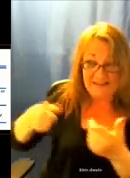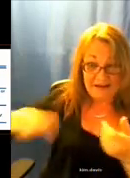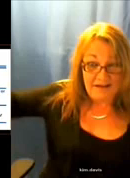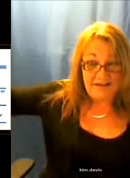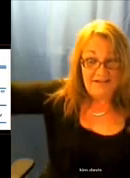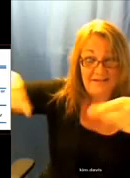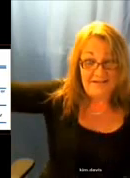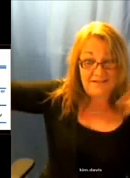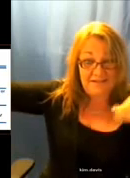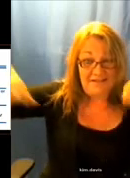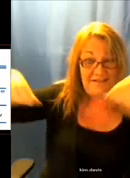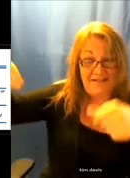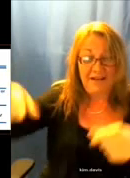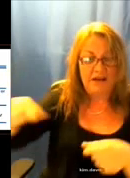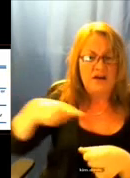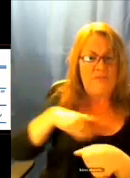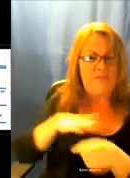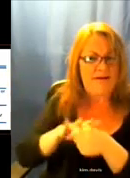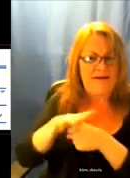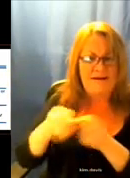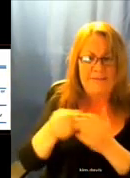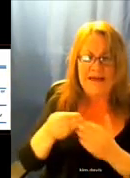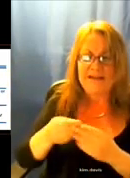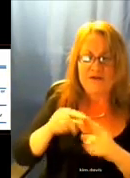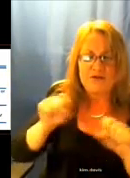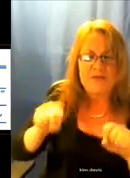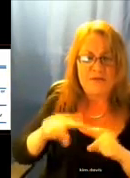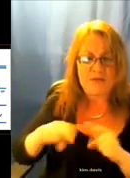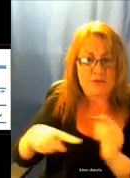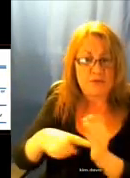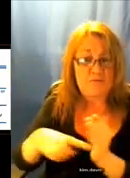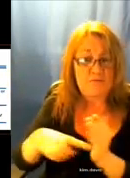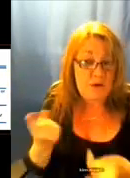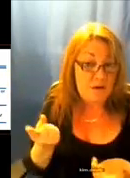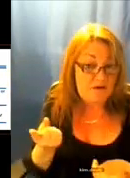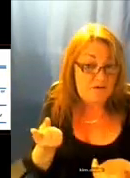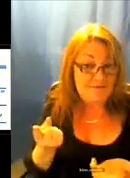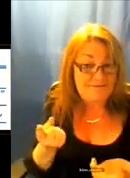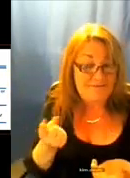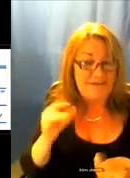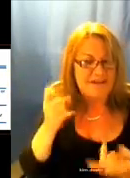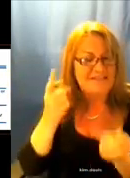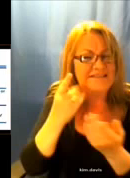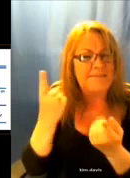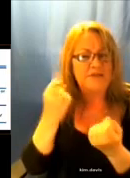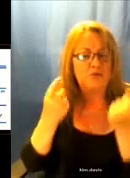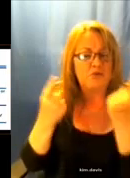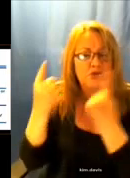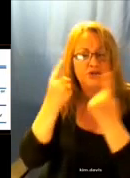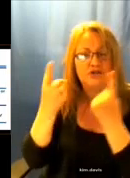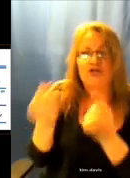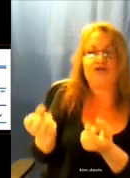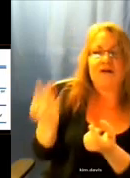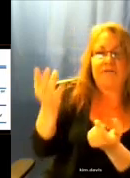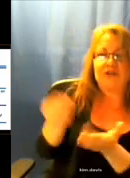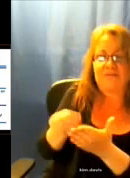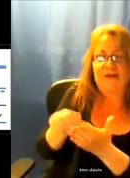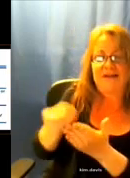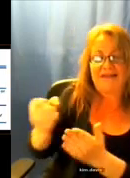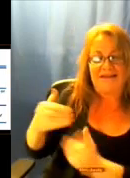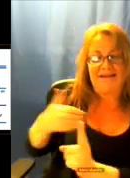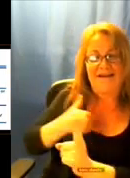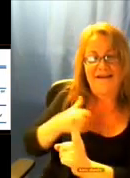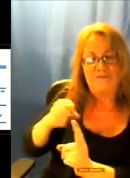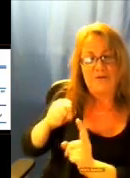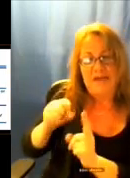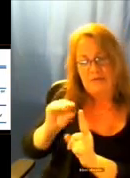effective communication, the money for the people would contribute were plenty to cover that as costs.